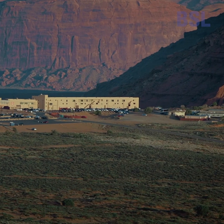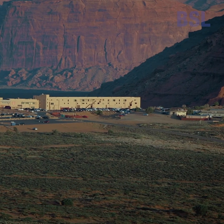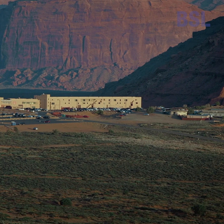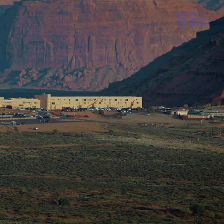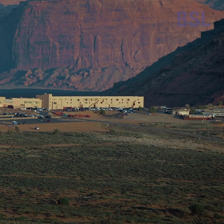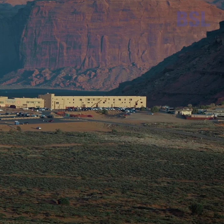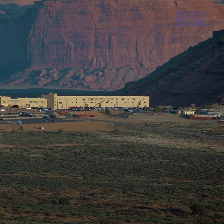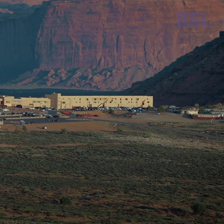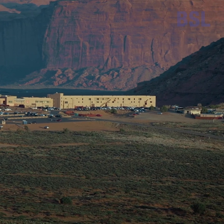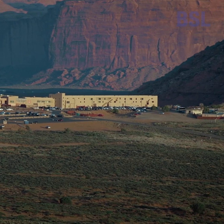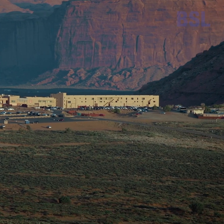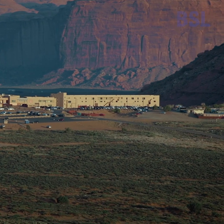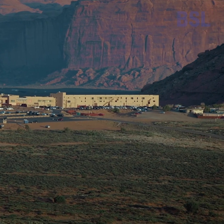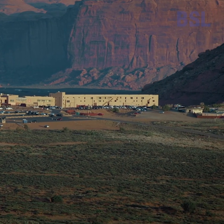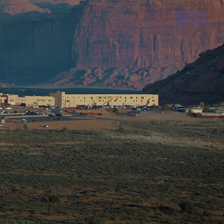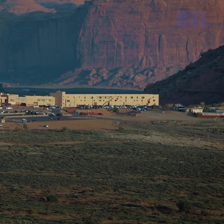The New